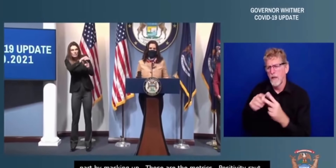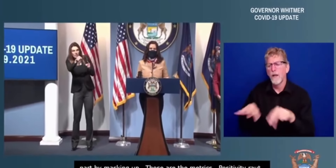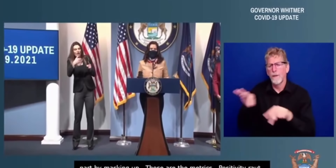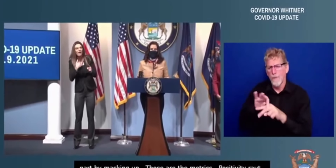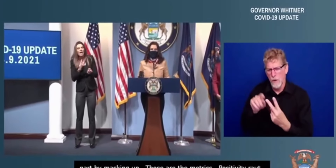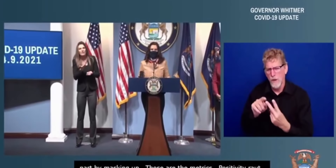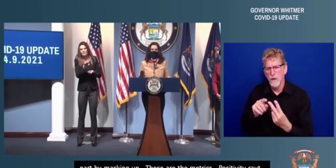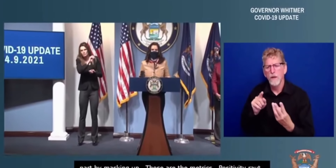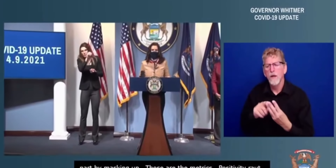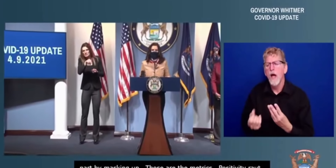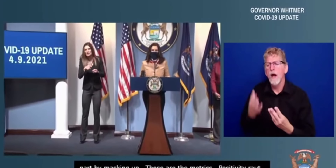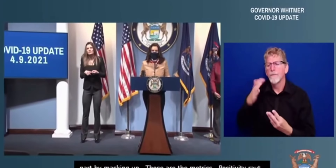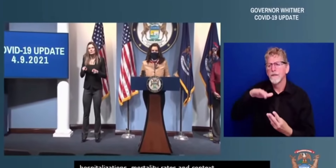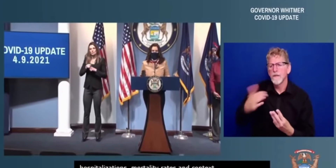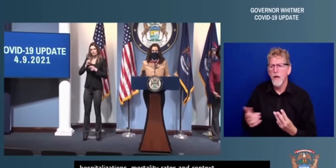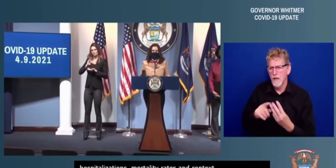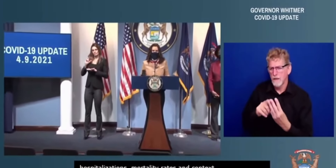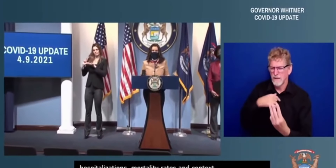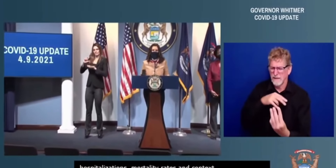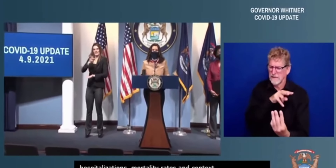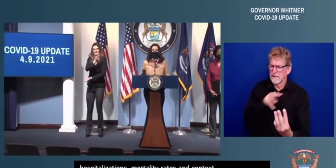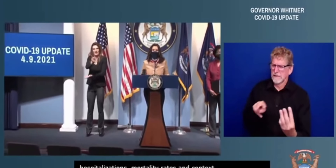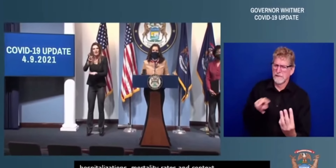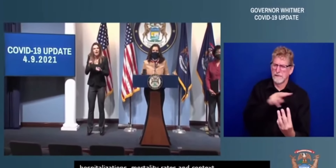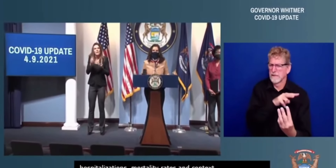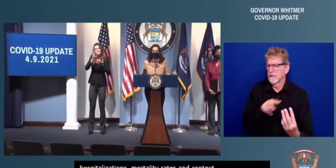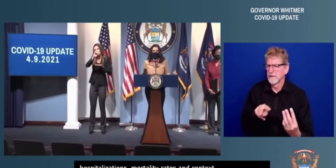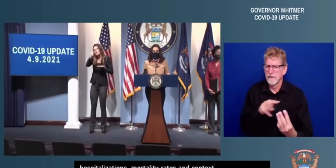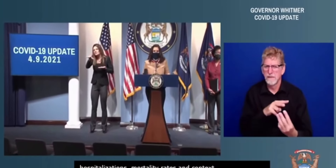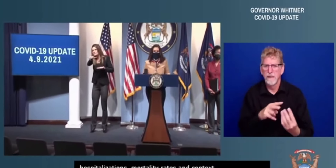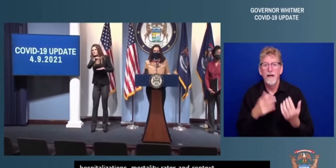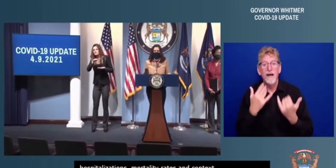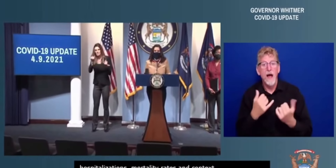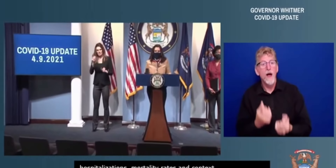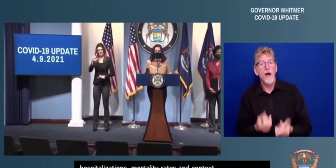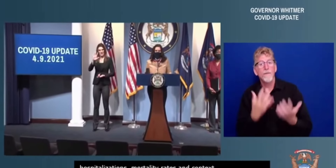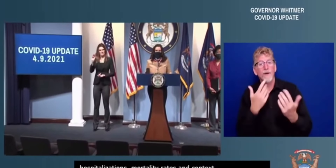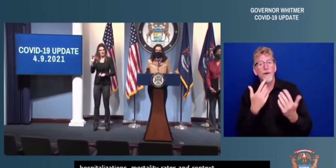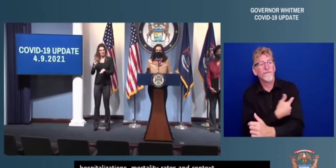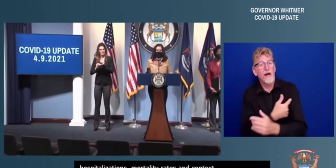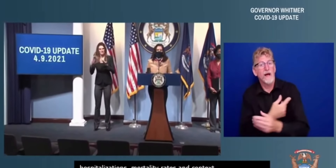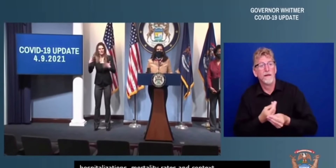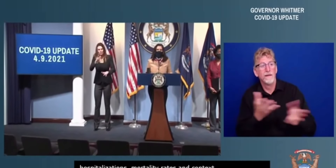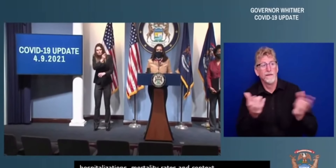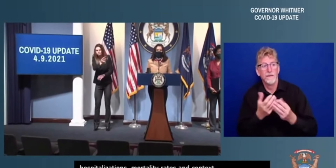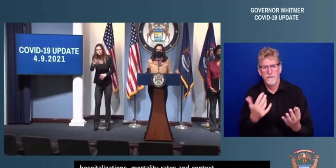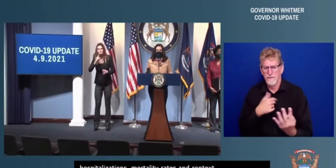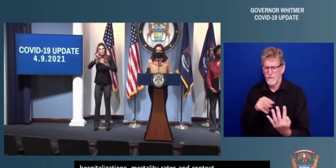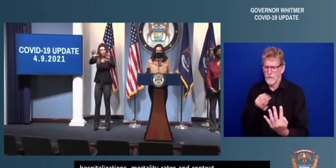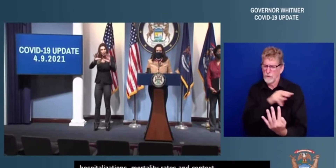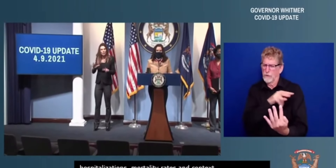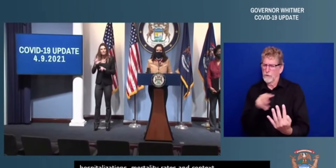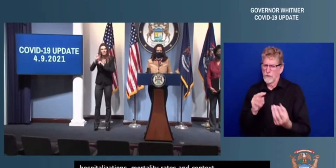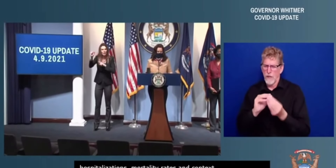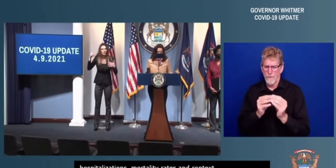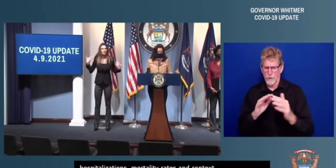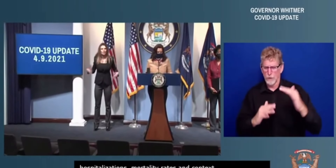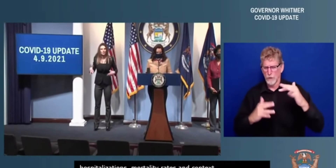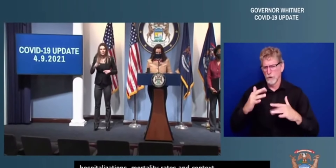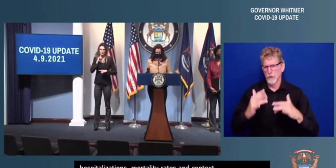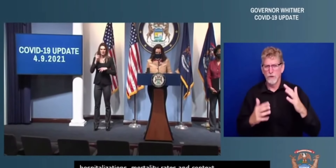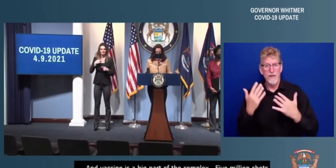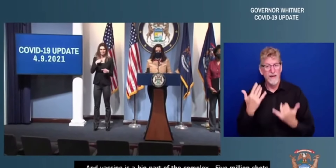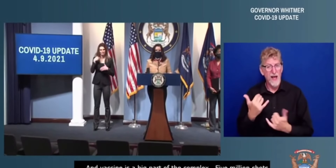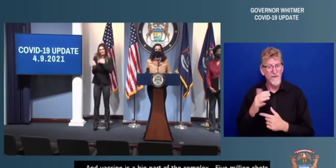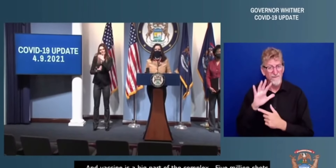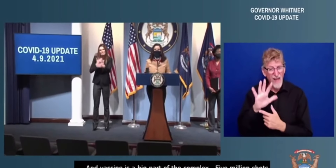vaccine dissemination is a big part of that context. We're at 5 million shots now, which is incredible. We are moving swiftly. We